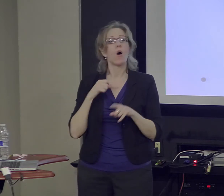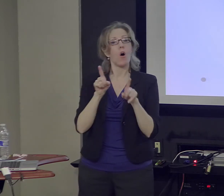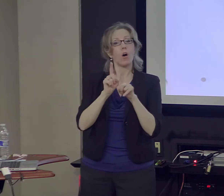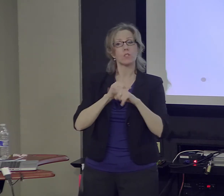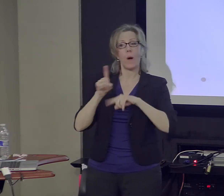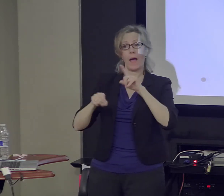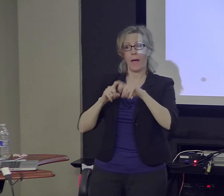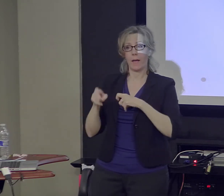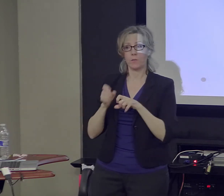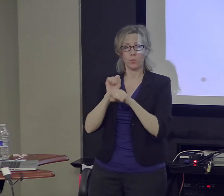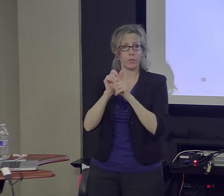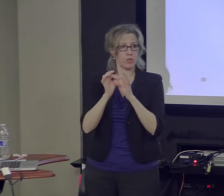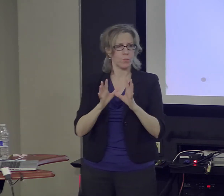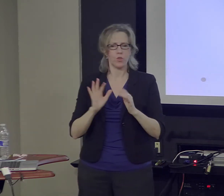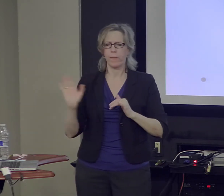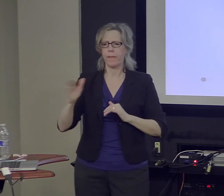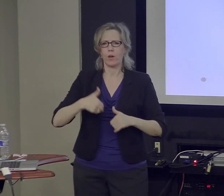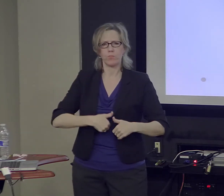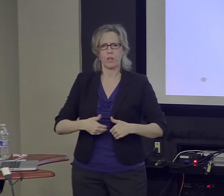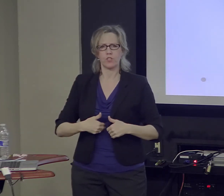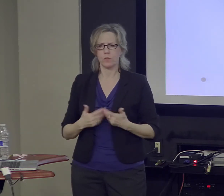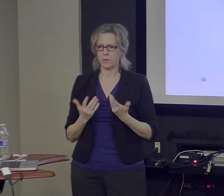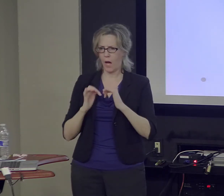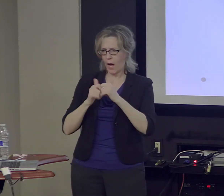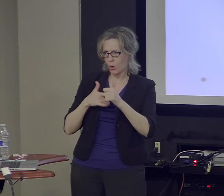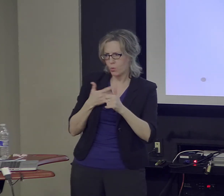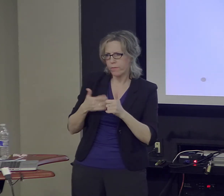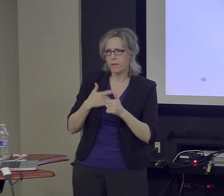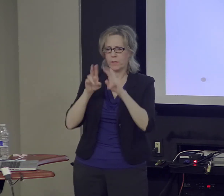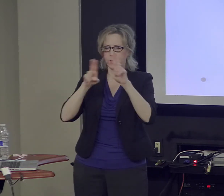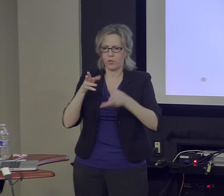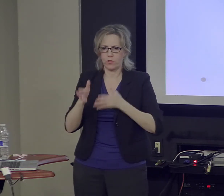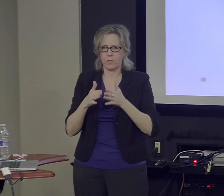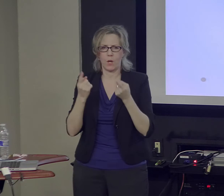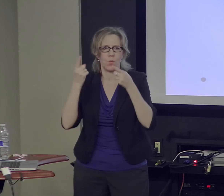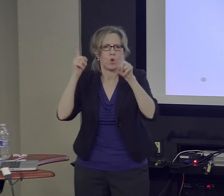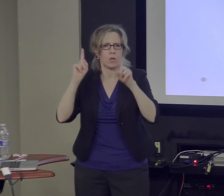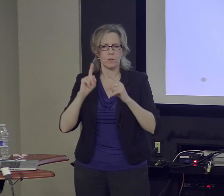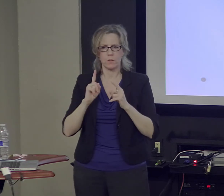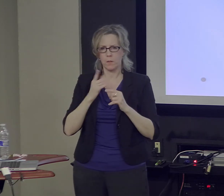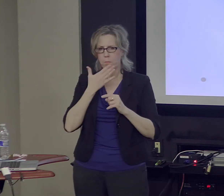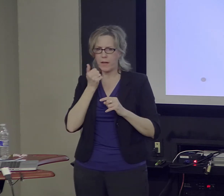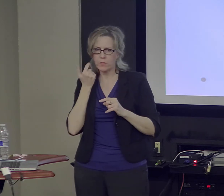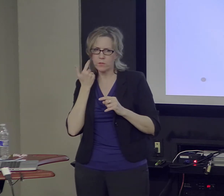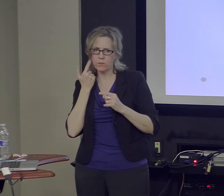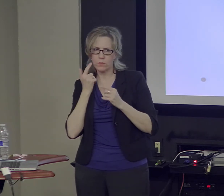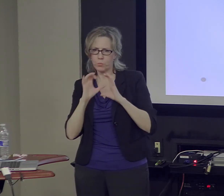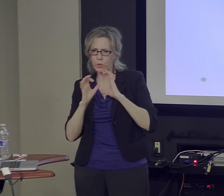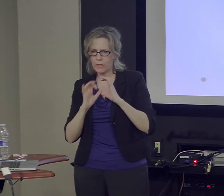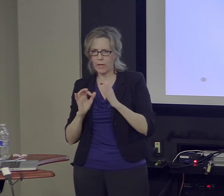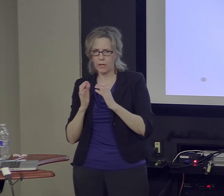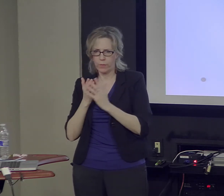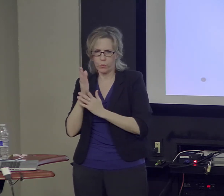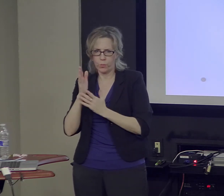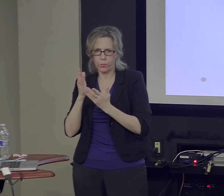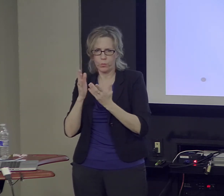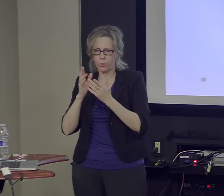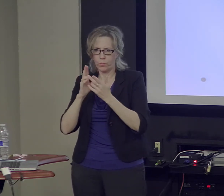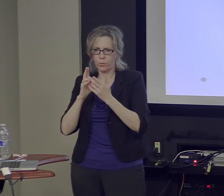So they have a lot of contact with sign languages. And I asked them questions about international sign language and